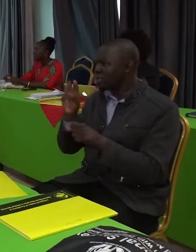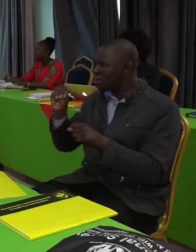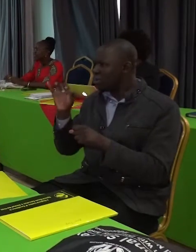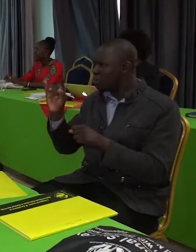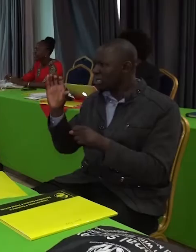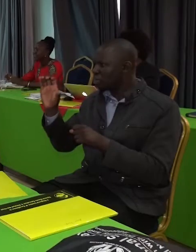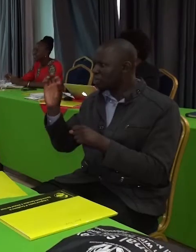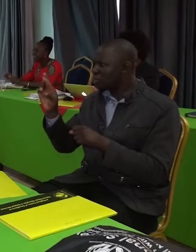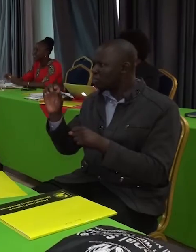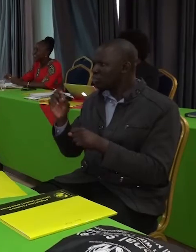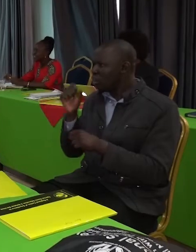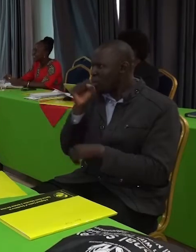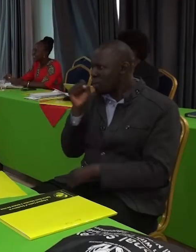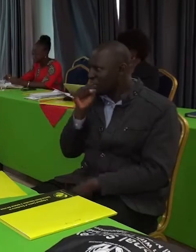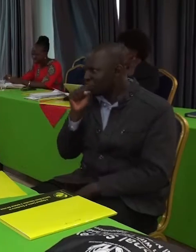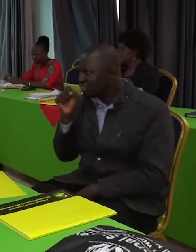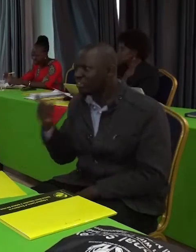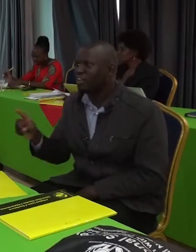able to reflect on them?